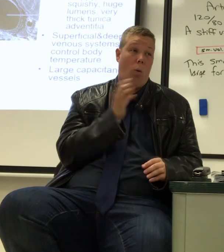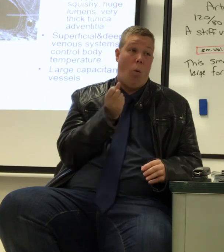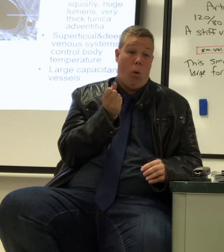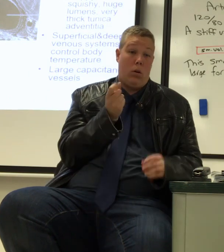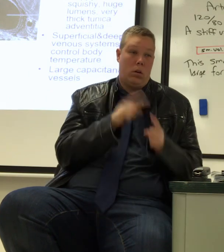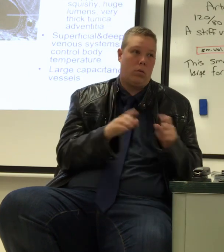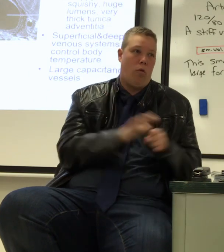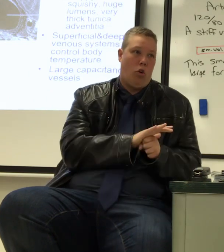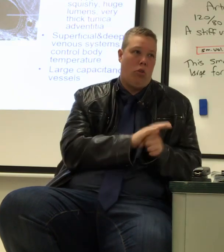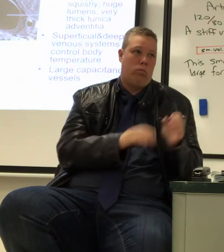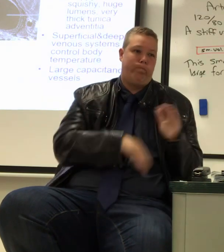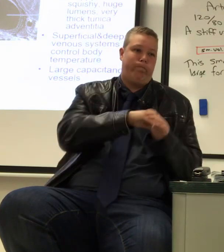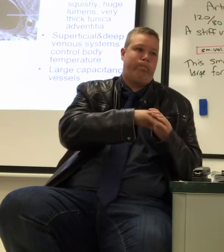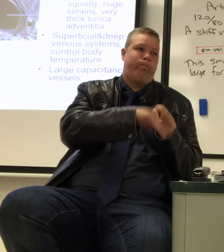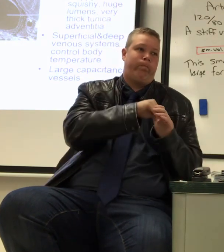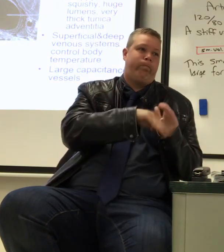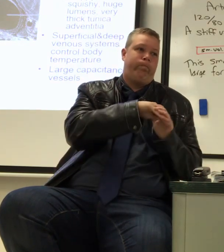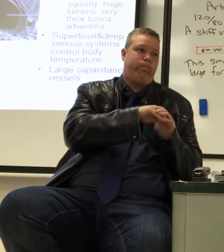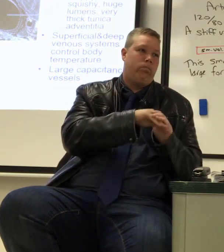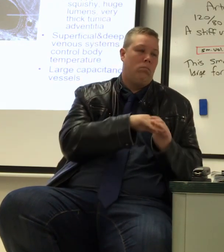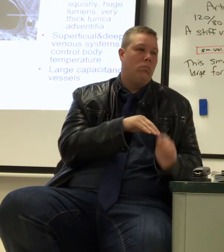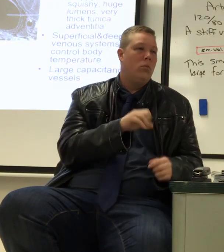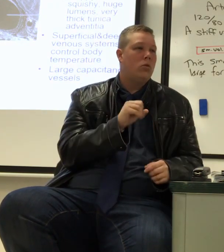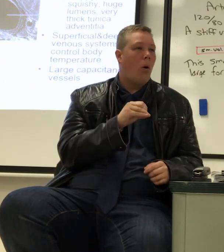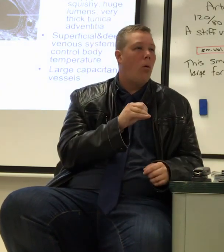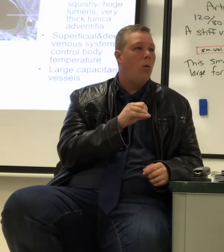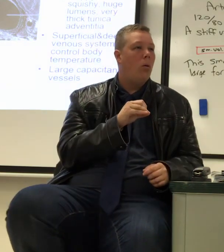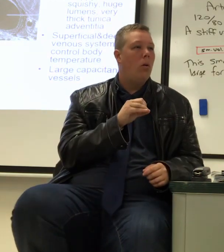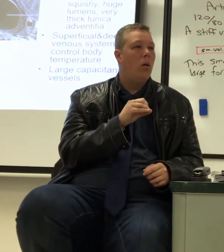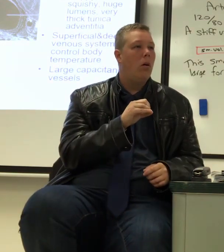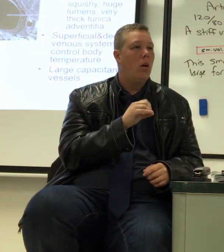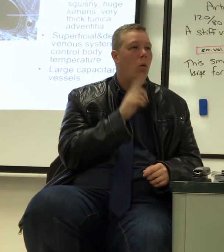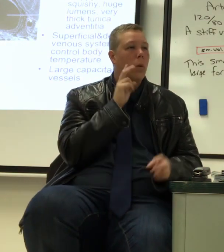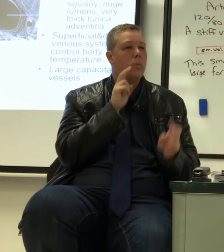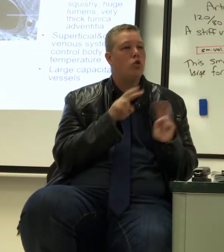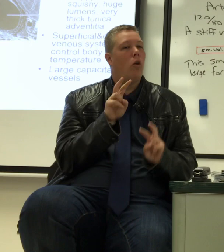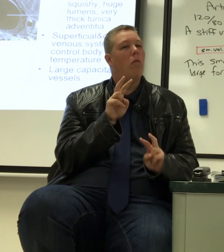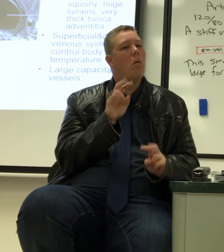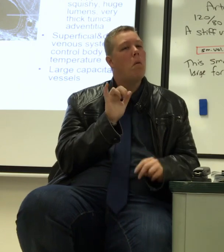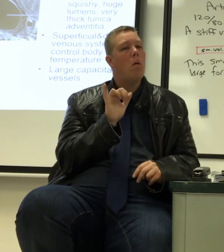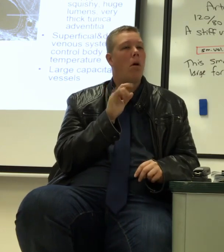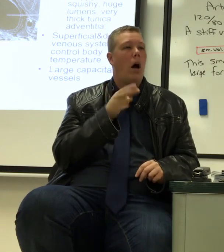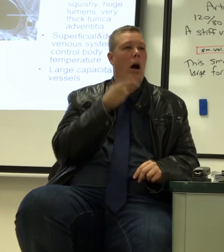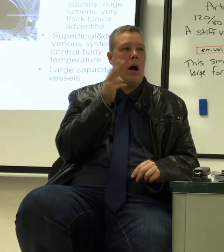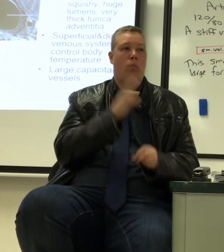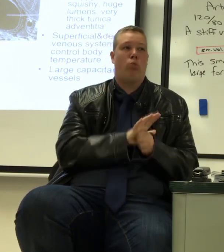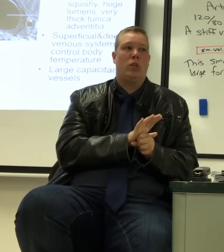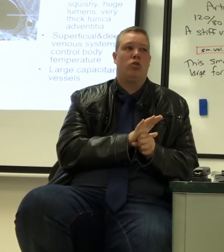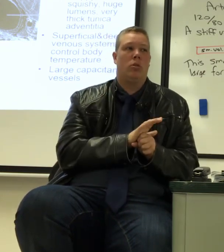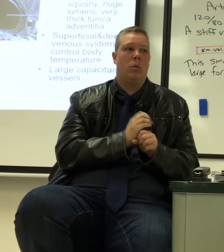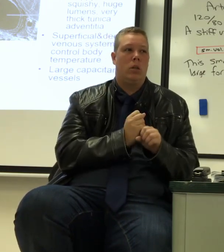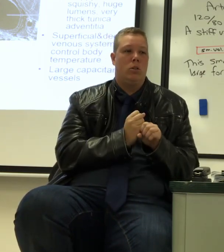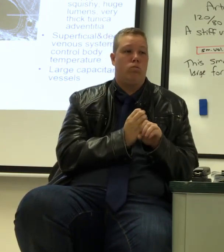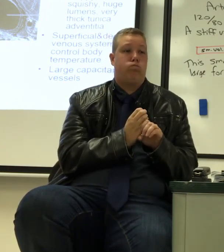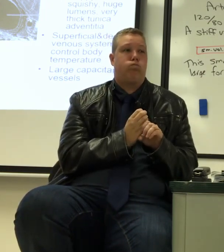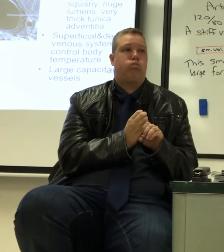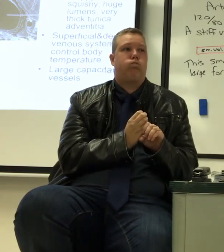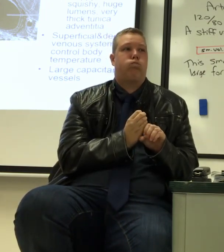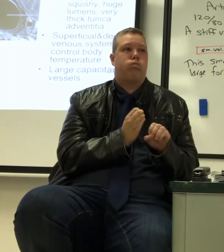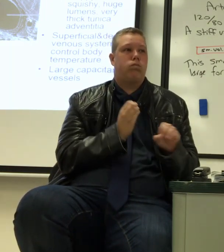It can't hold any more. So because of that, we observe high pressures as a